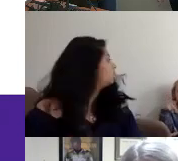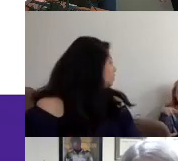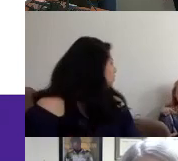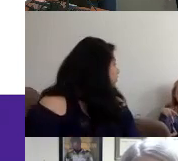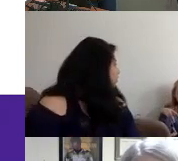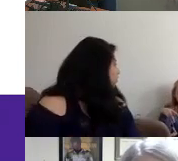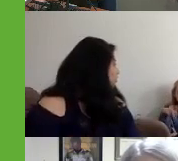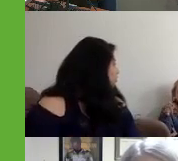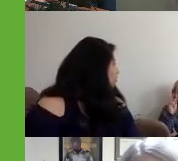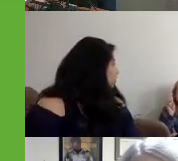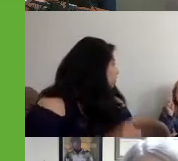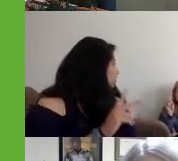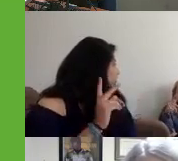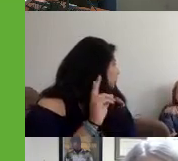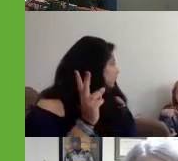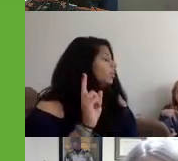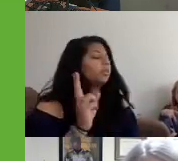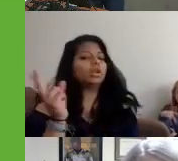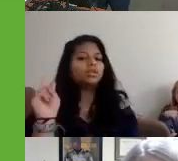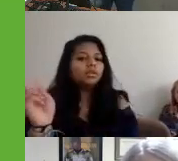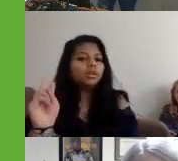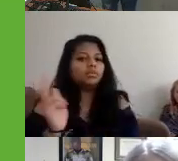Ooh, math is getting up there.